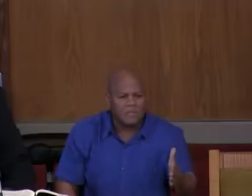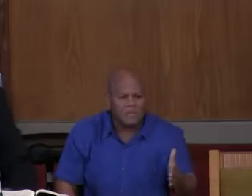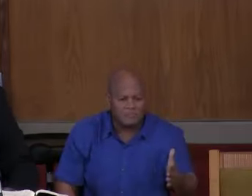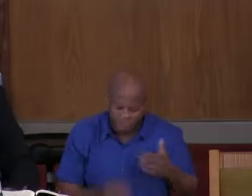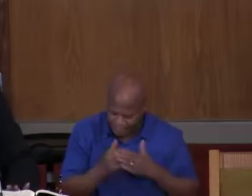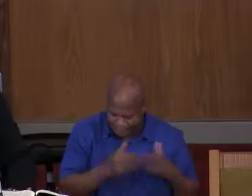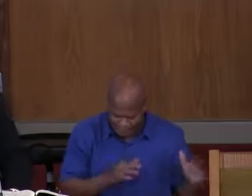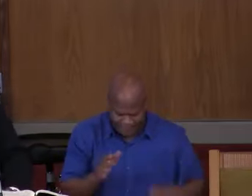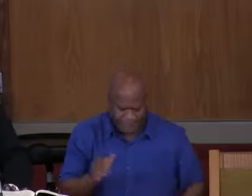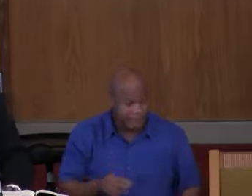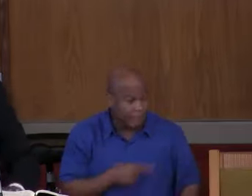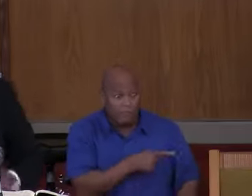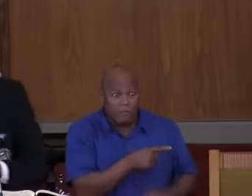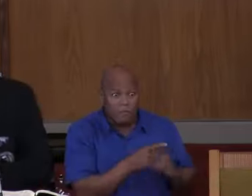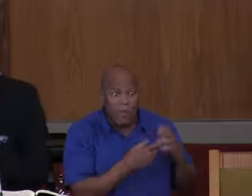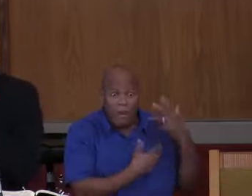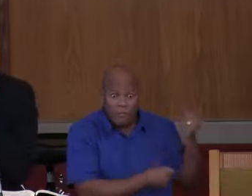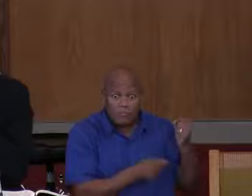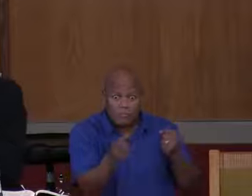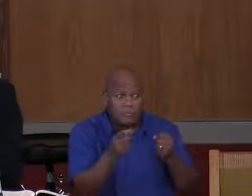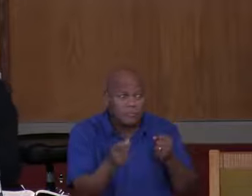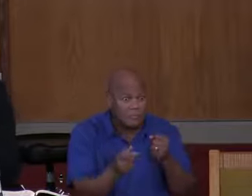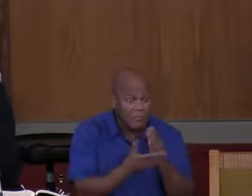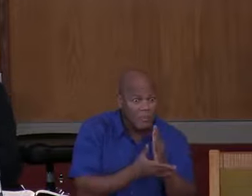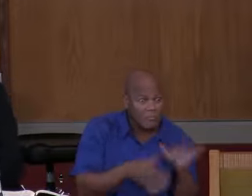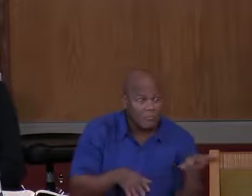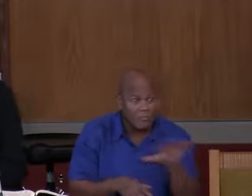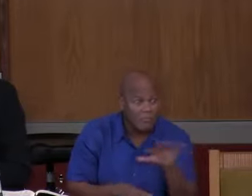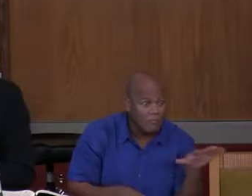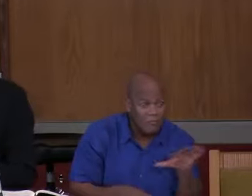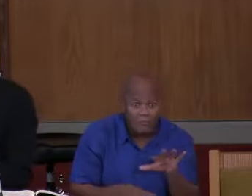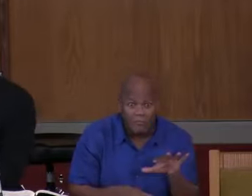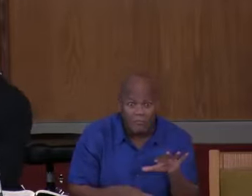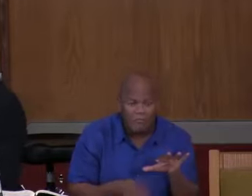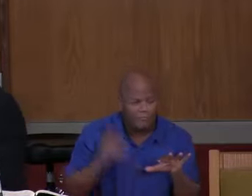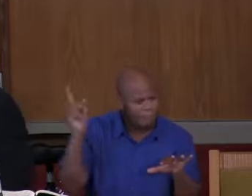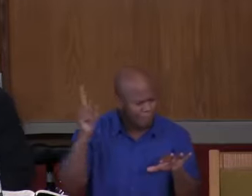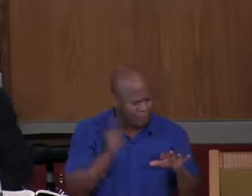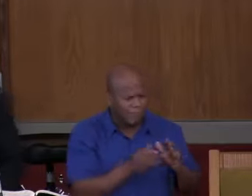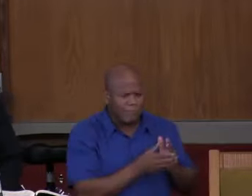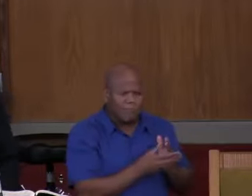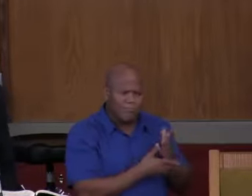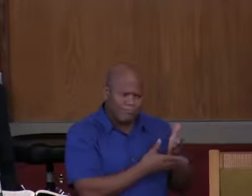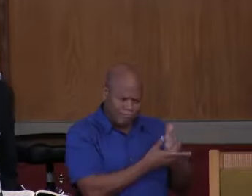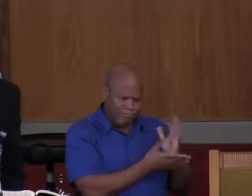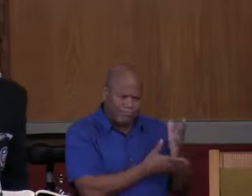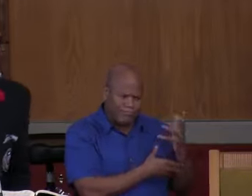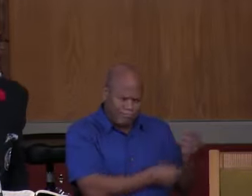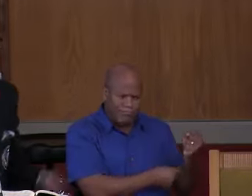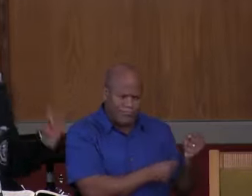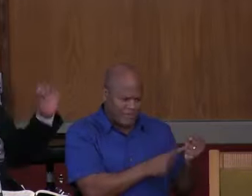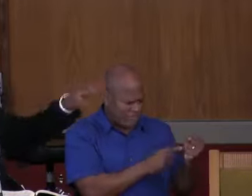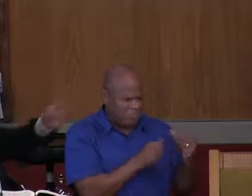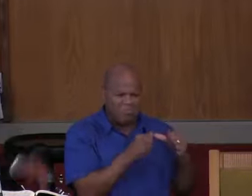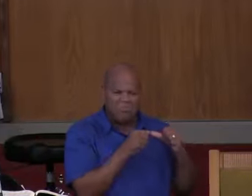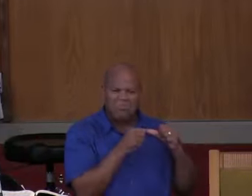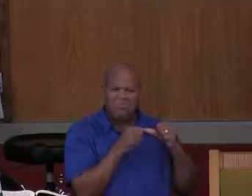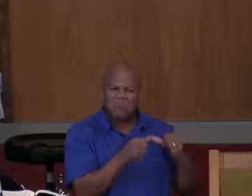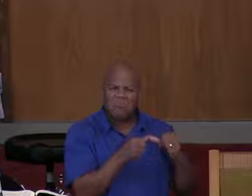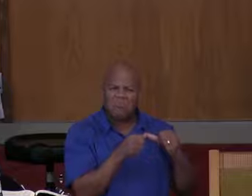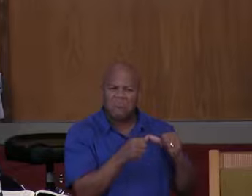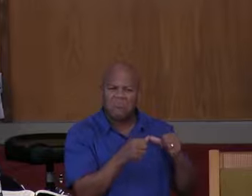on. Not only was he confident, y'all all right? He was consistent. He was